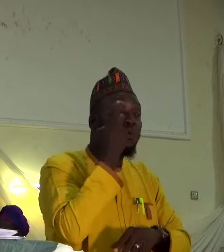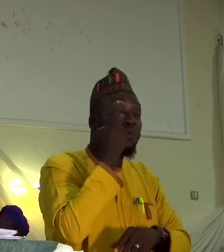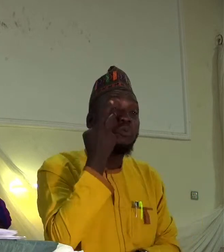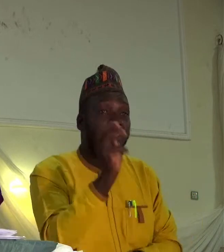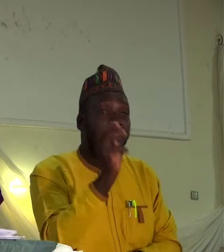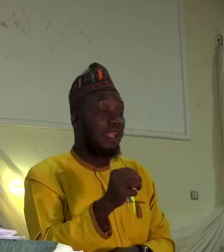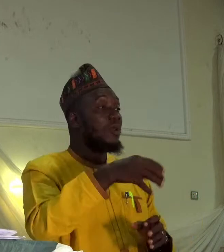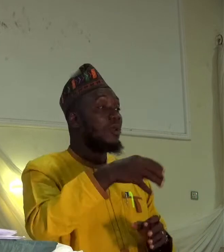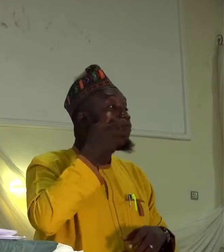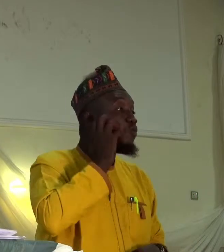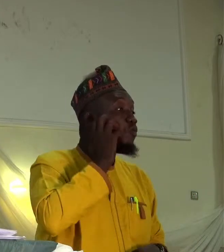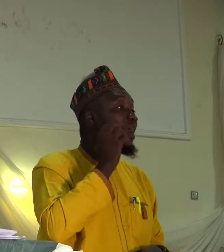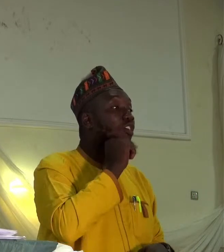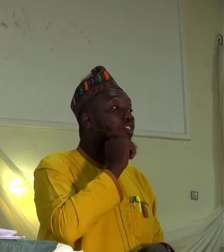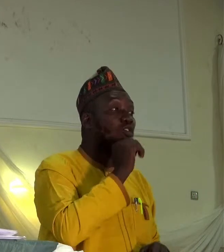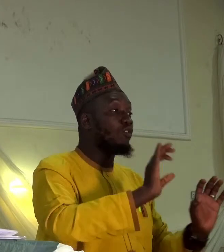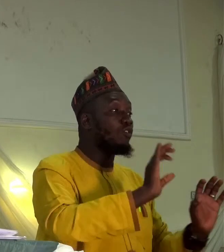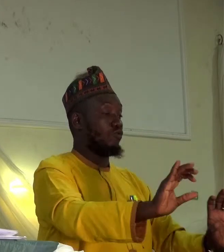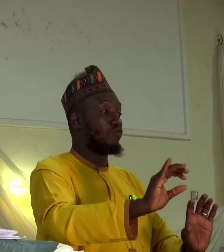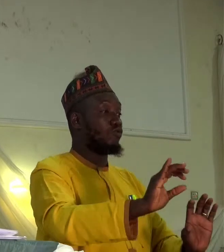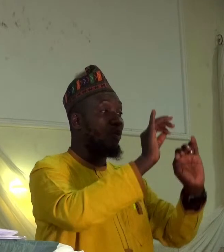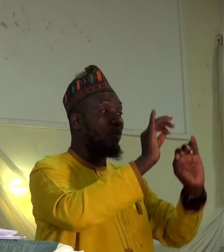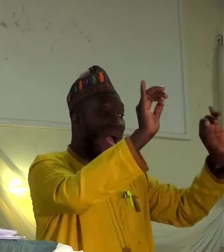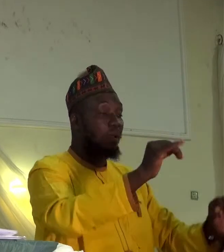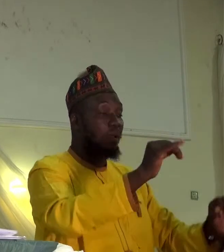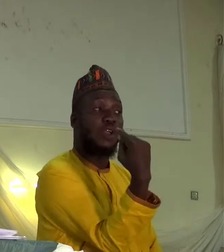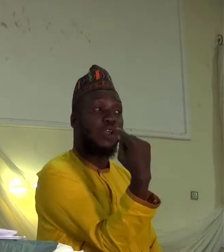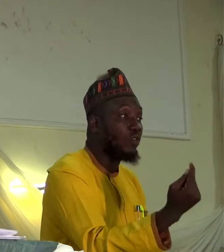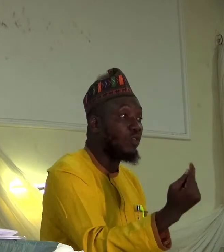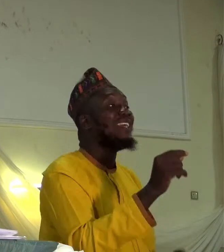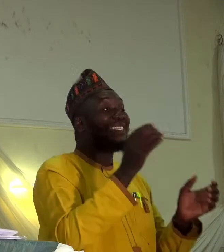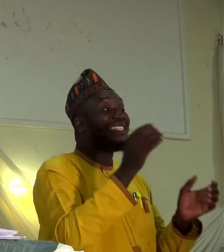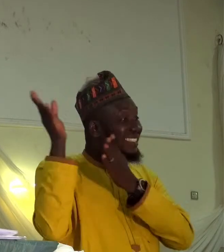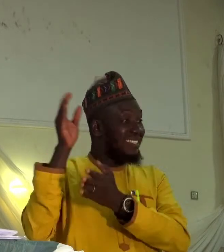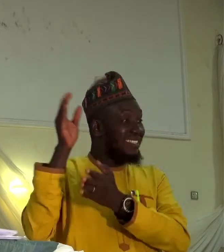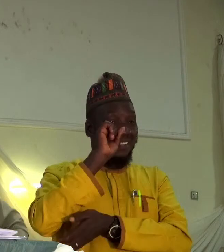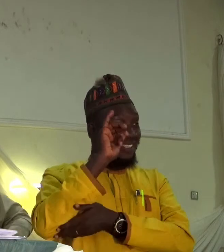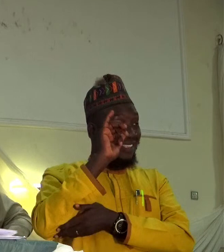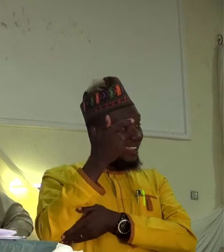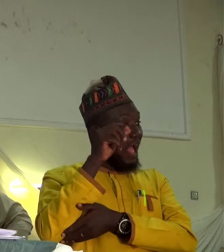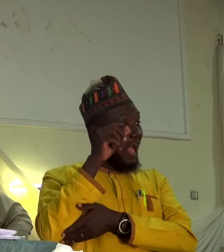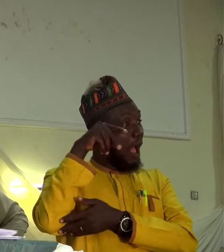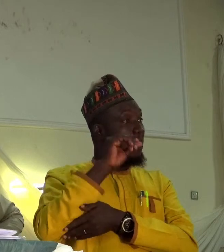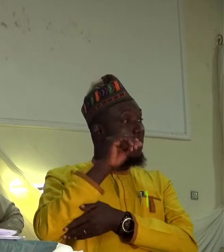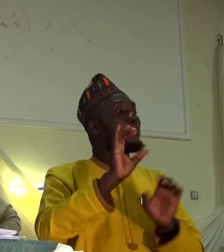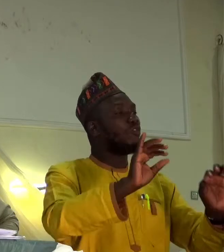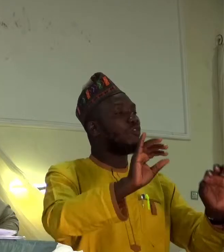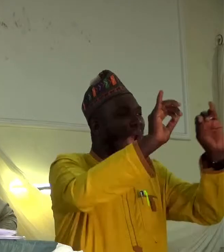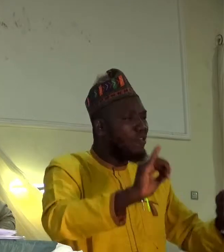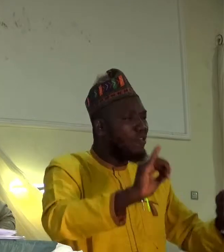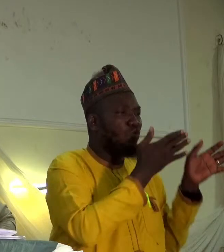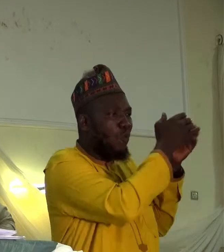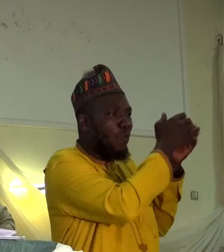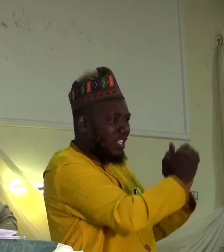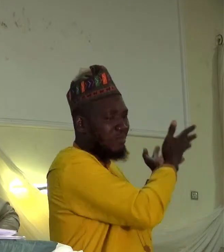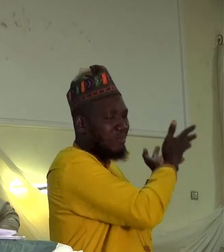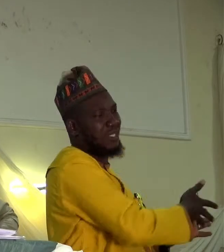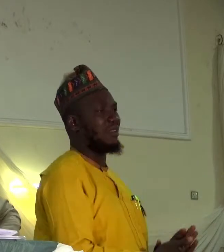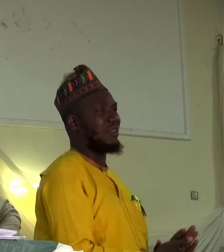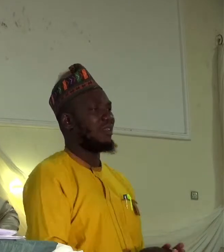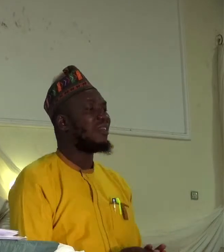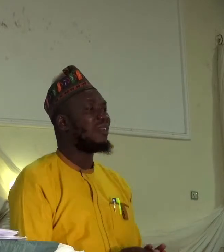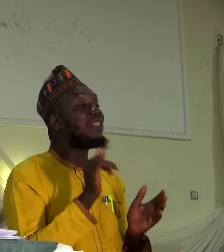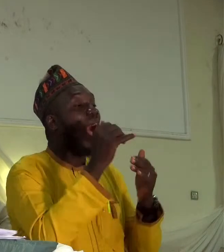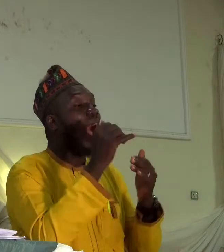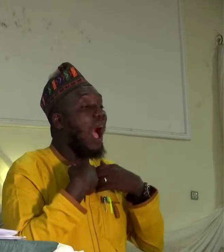you got to get in Sebo, get in Sesso. Once is Sesso, when in Singapore. But because, there was Masala Sina, one